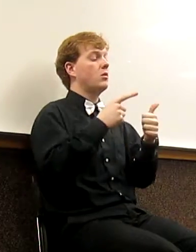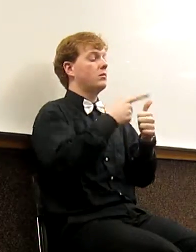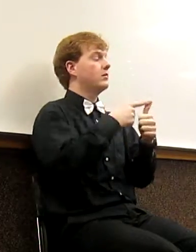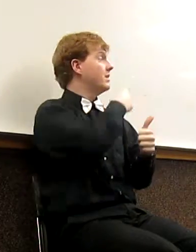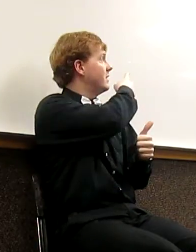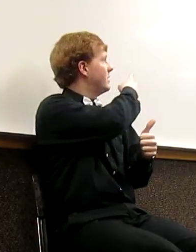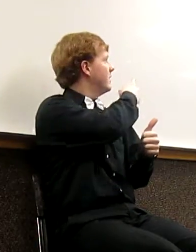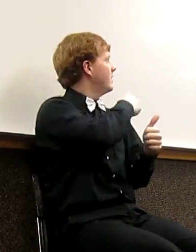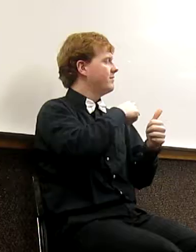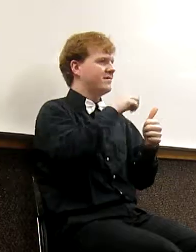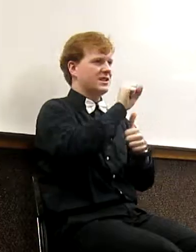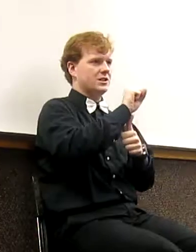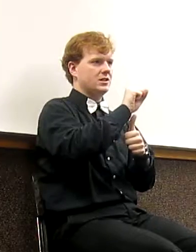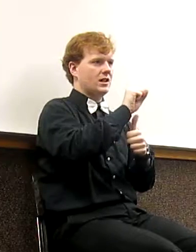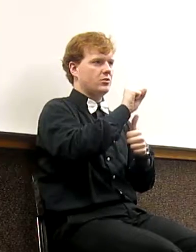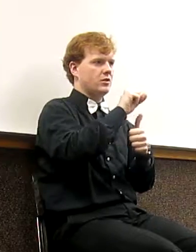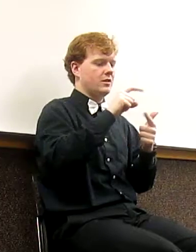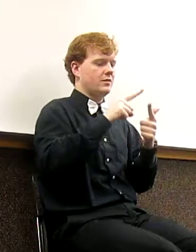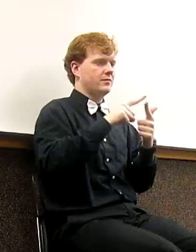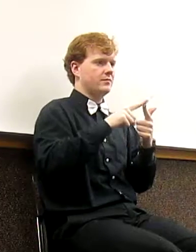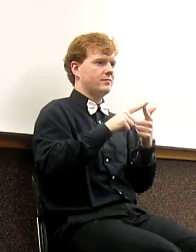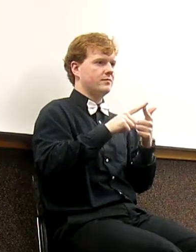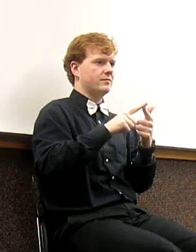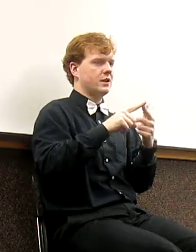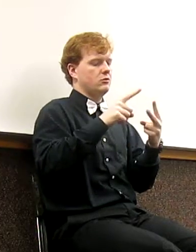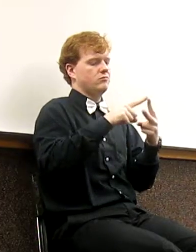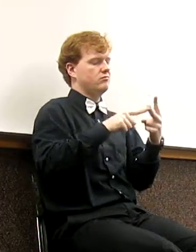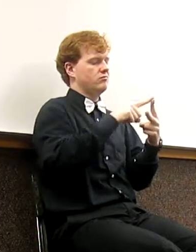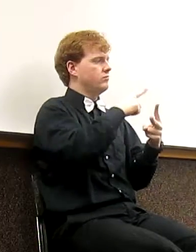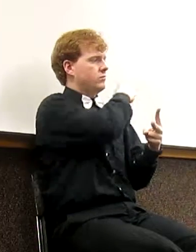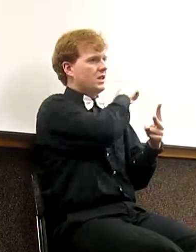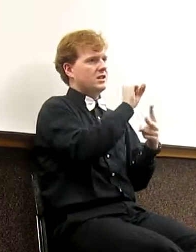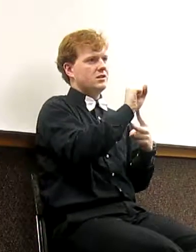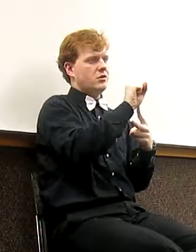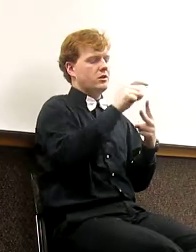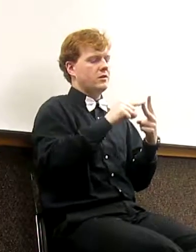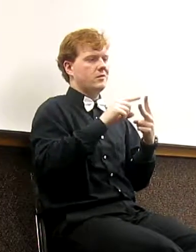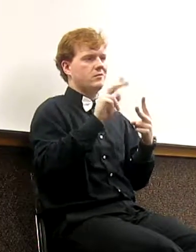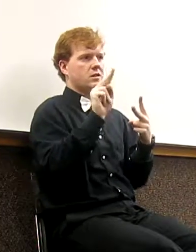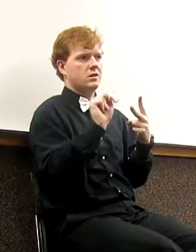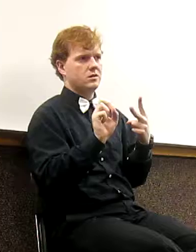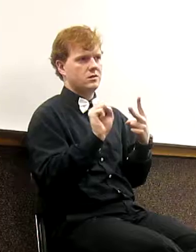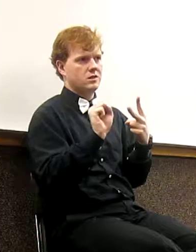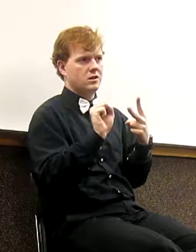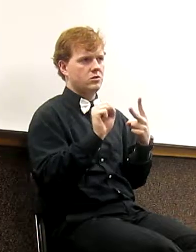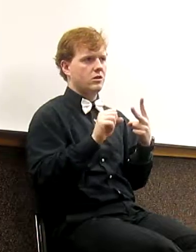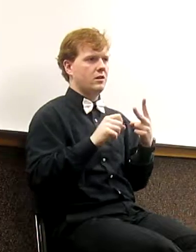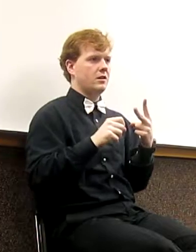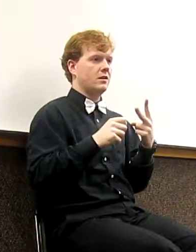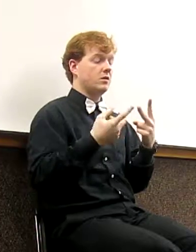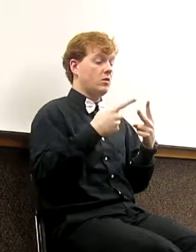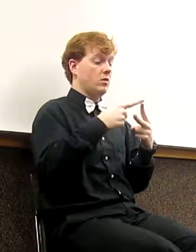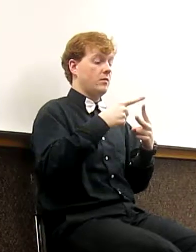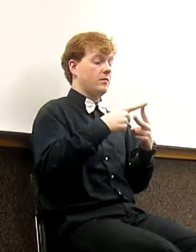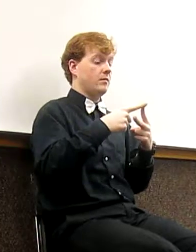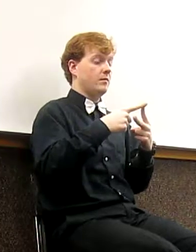saturated one, it is saturated with hydrogen atoms. Okay, what does saturated mean? Filled up, right? So it's